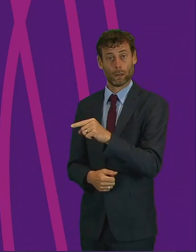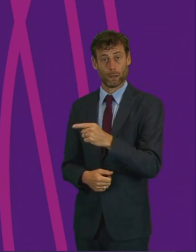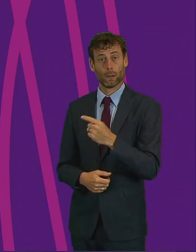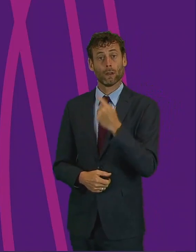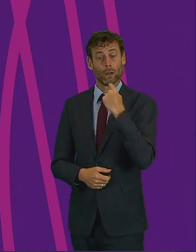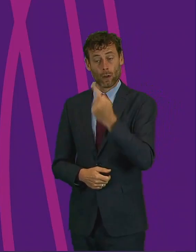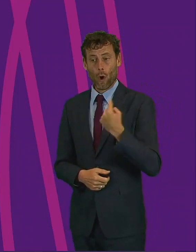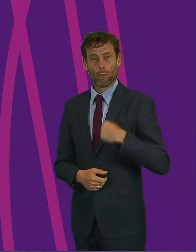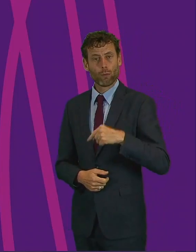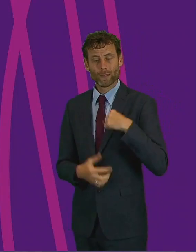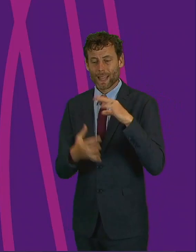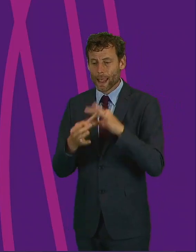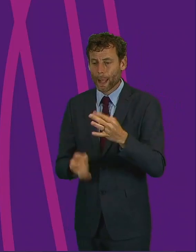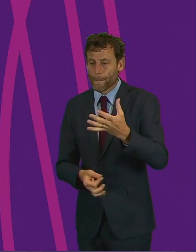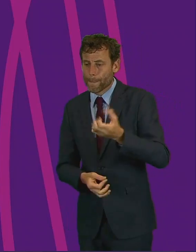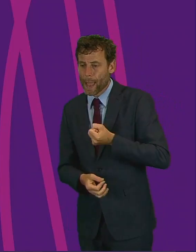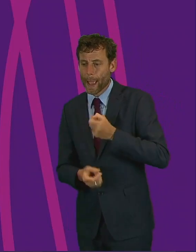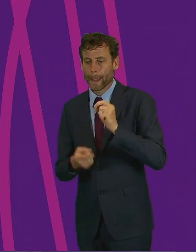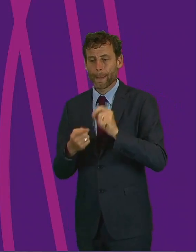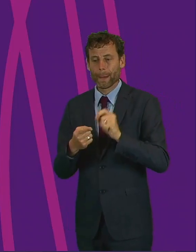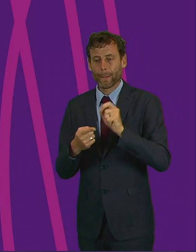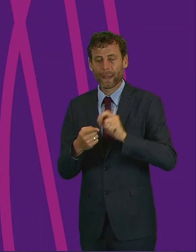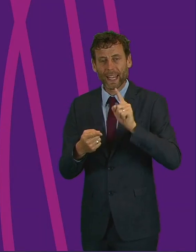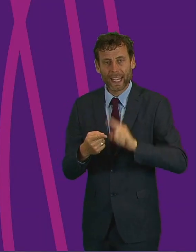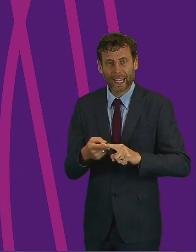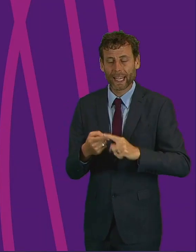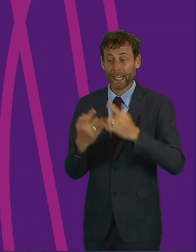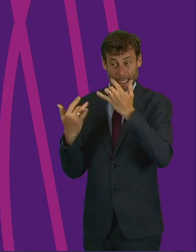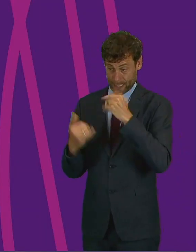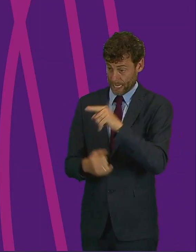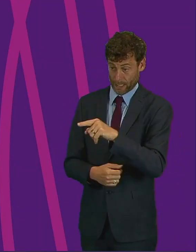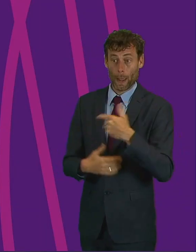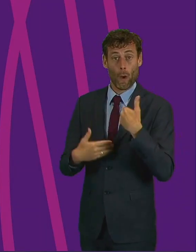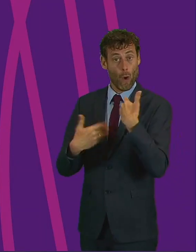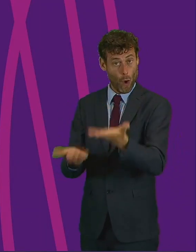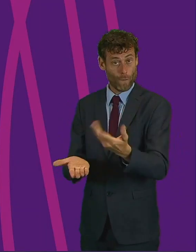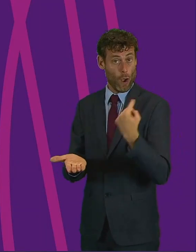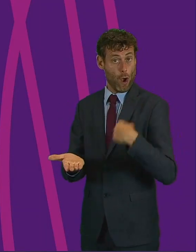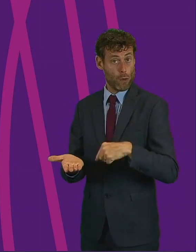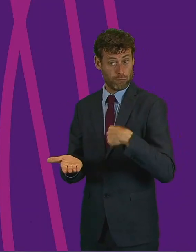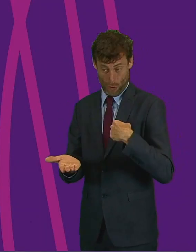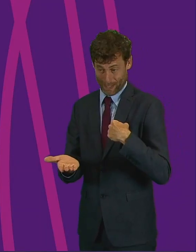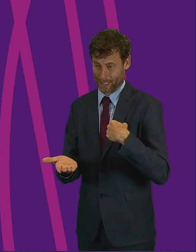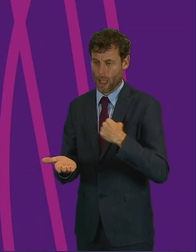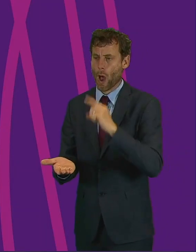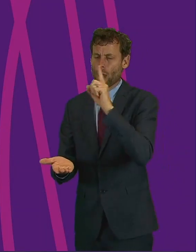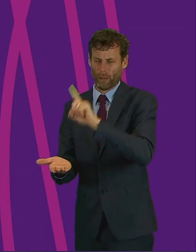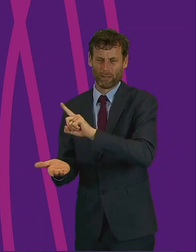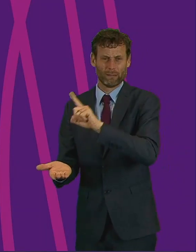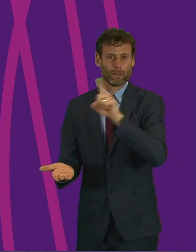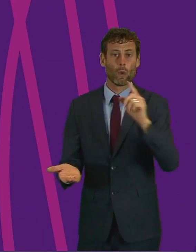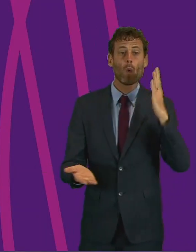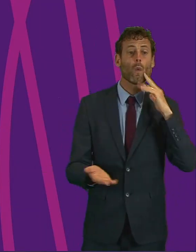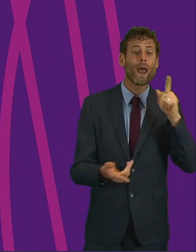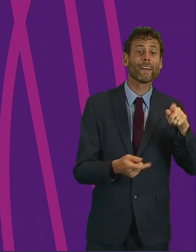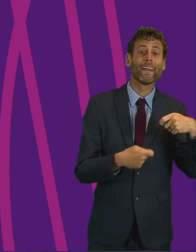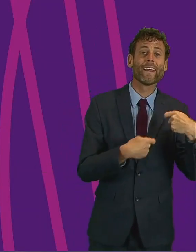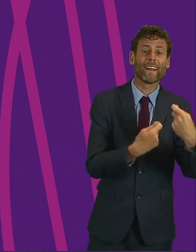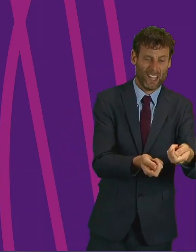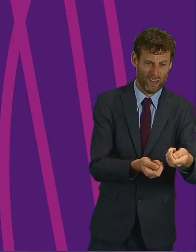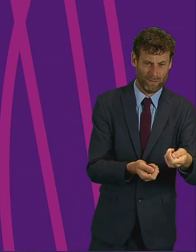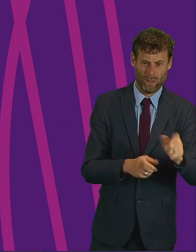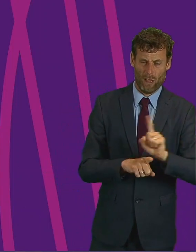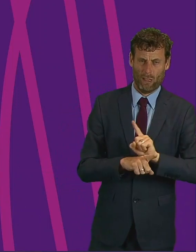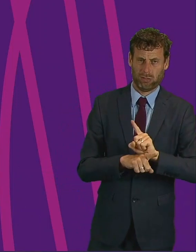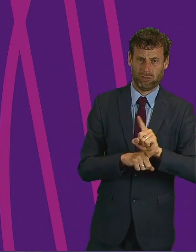on PPE, on testing have all been made, but delivered too late or still not delivered at all.